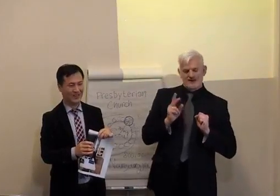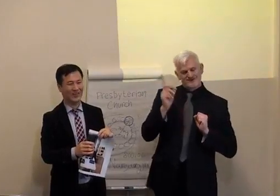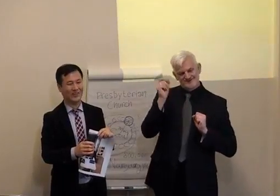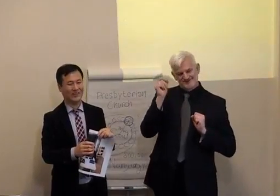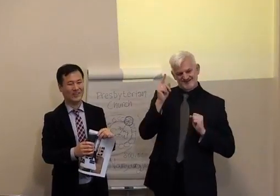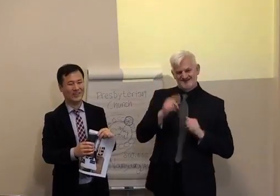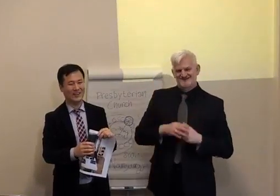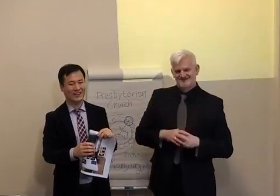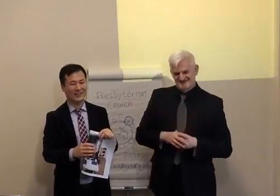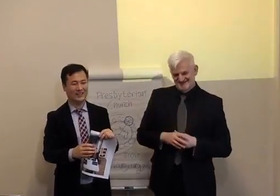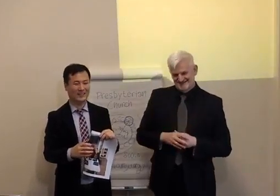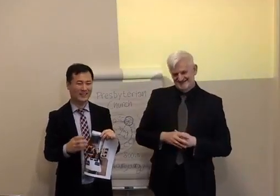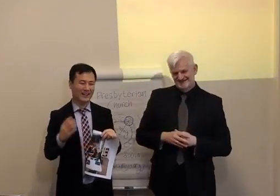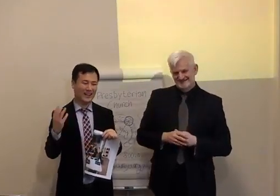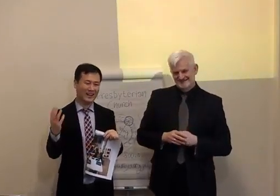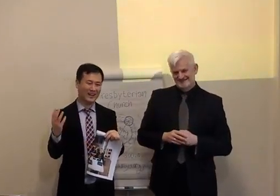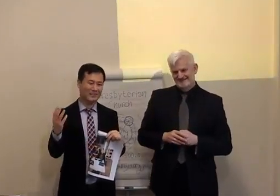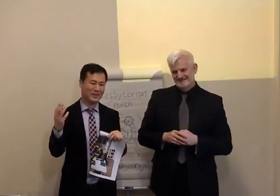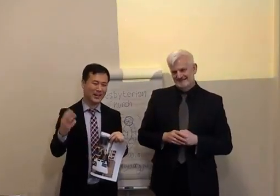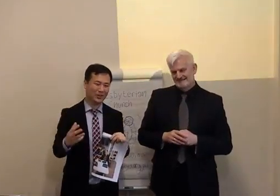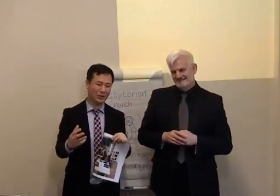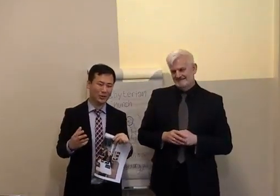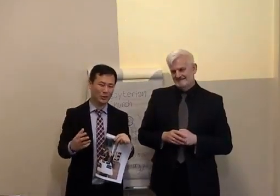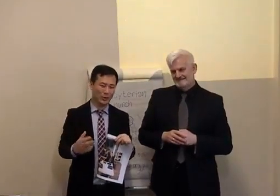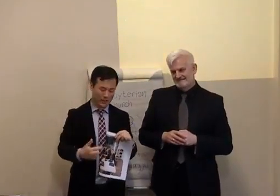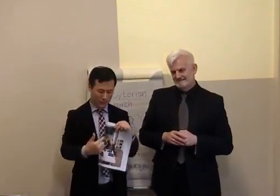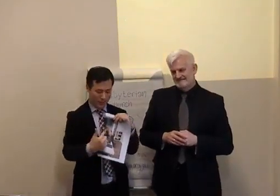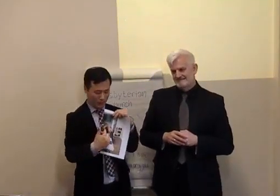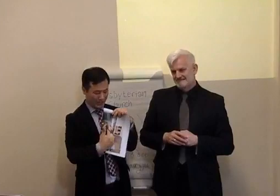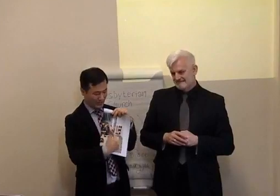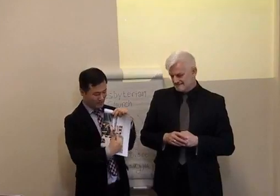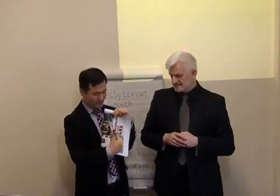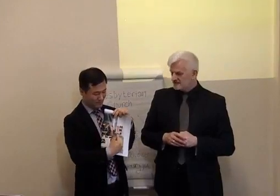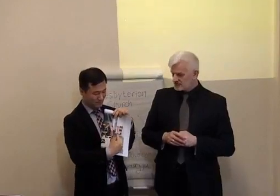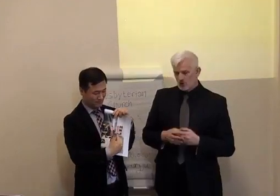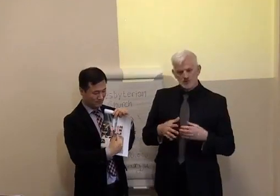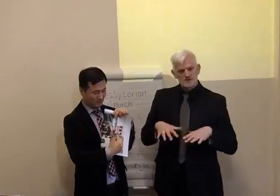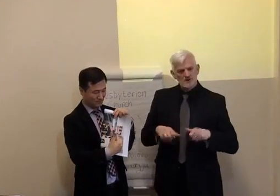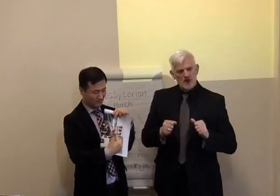So I began to worship together with him.